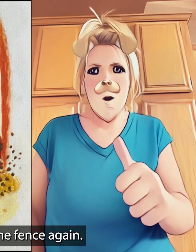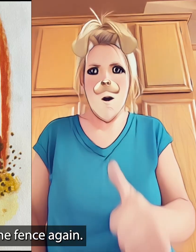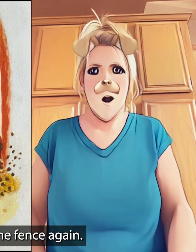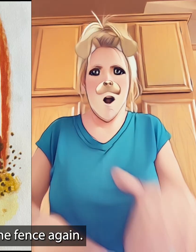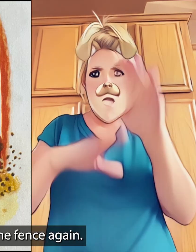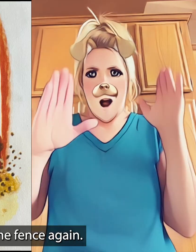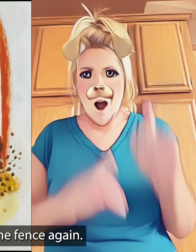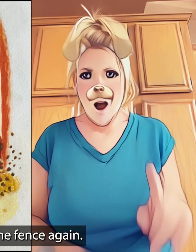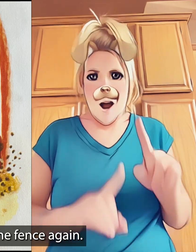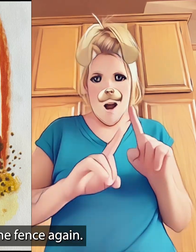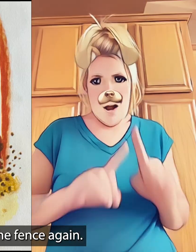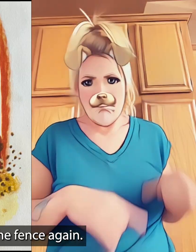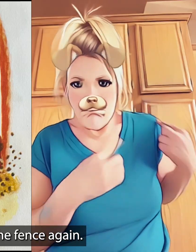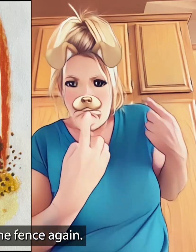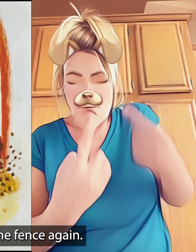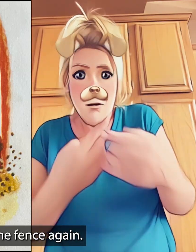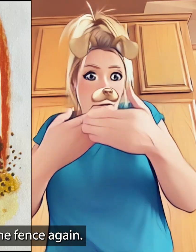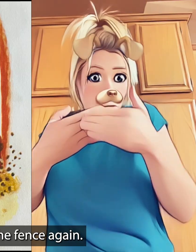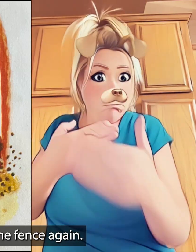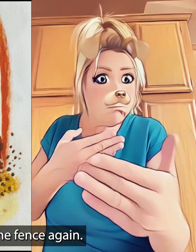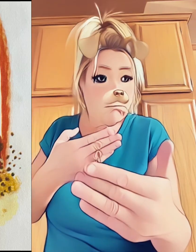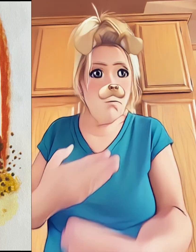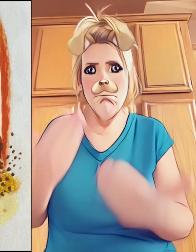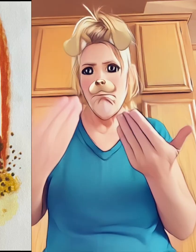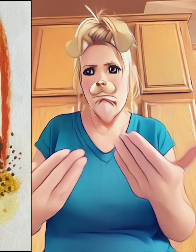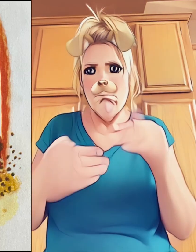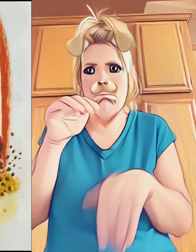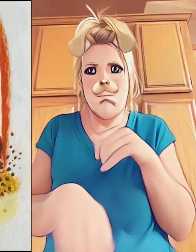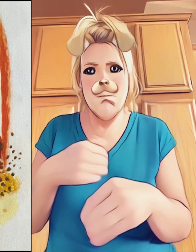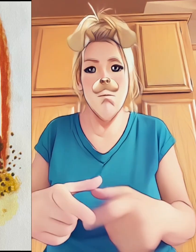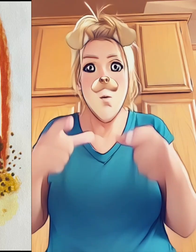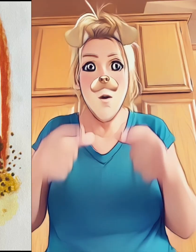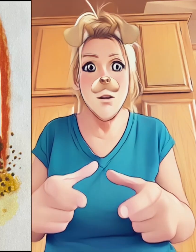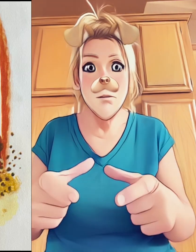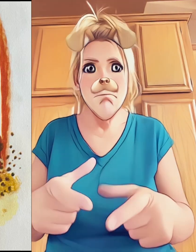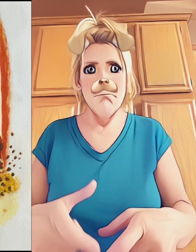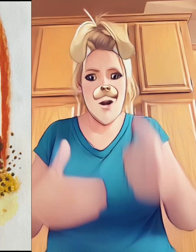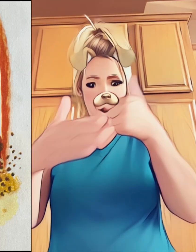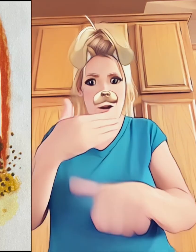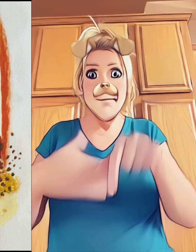"Never dig a hole under the fence again."